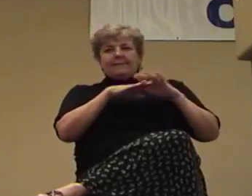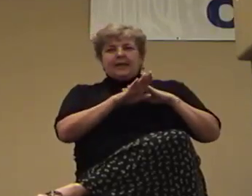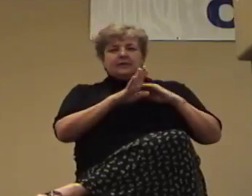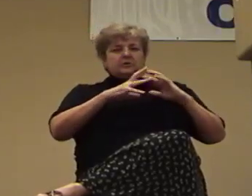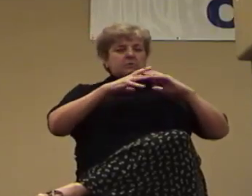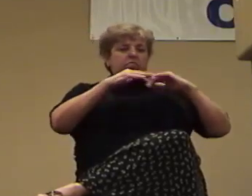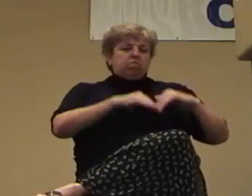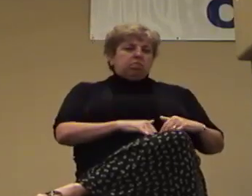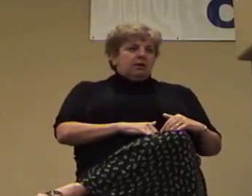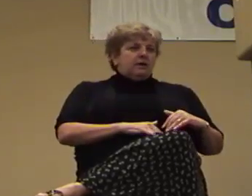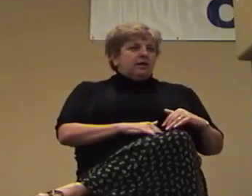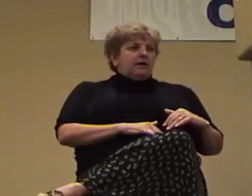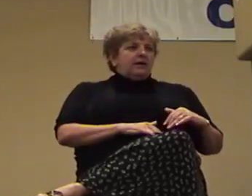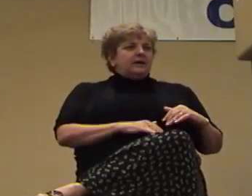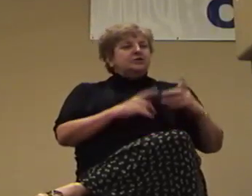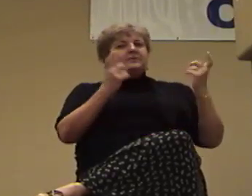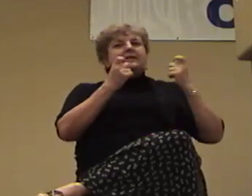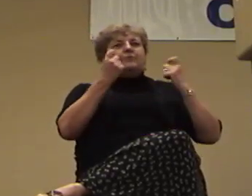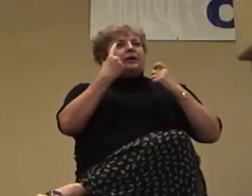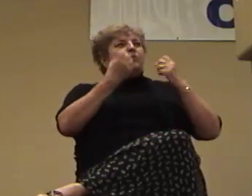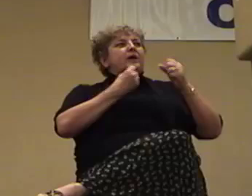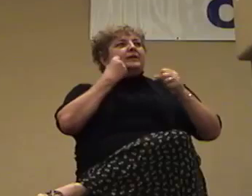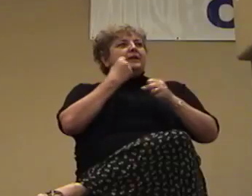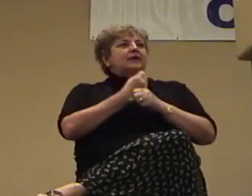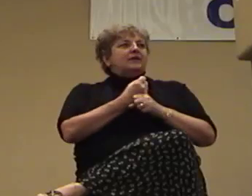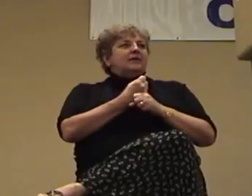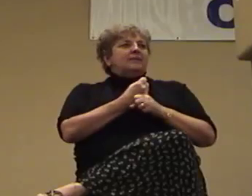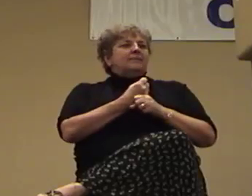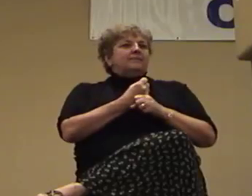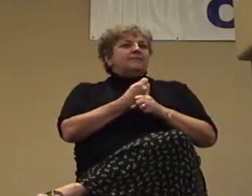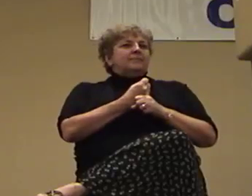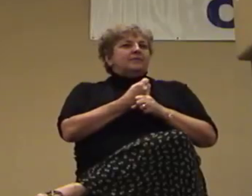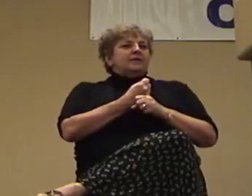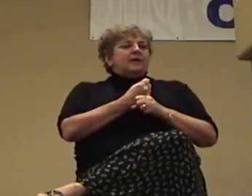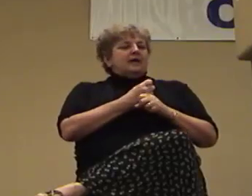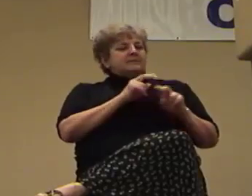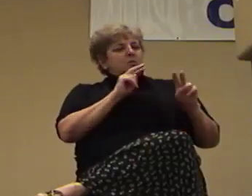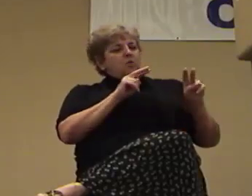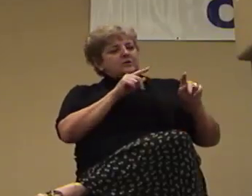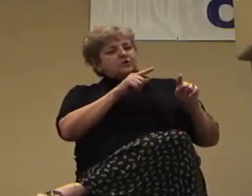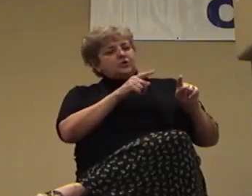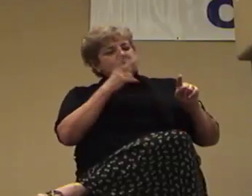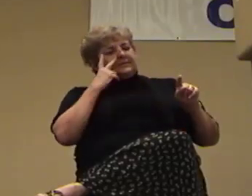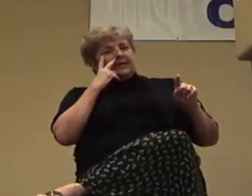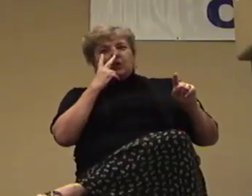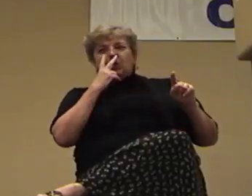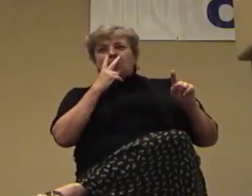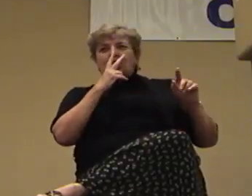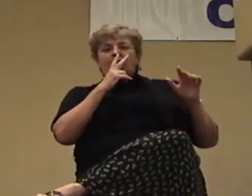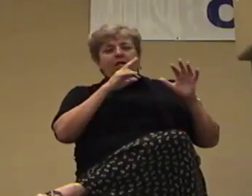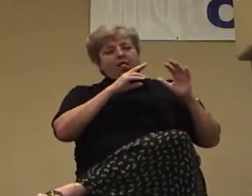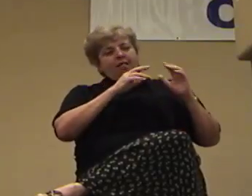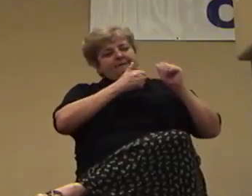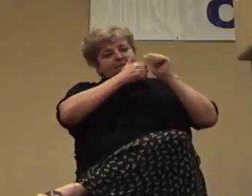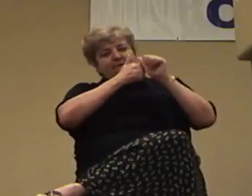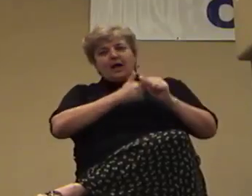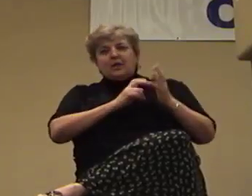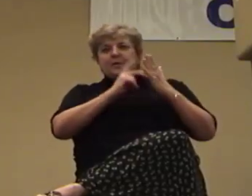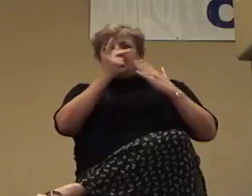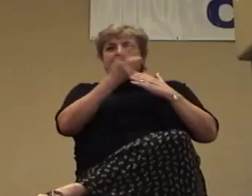alcoholism. Watching her, she starts to apply our principles and our traditions in her life, and she starts to walk in her own stride, in her